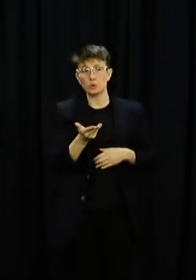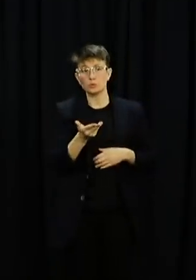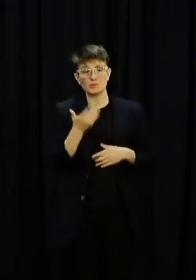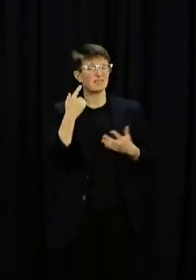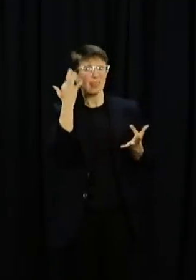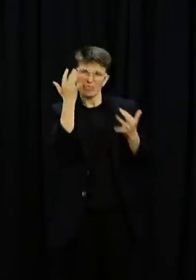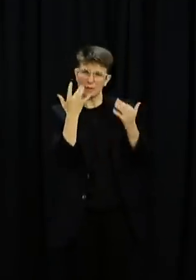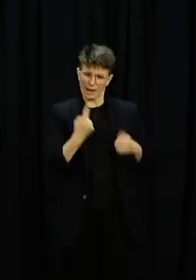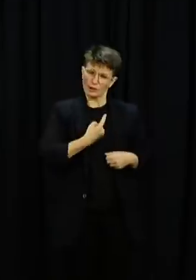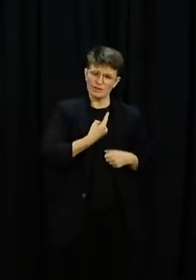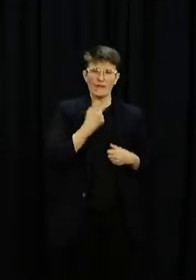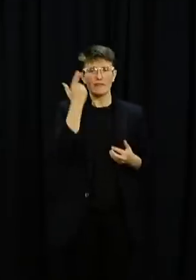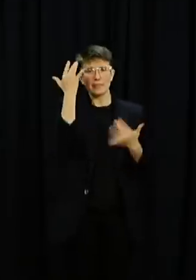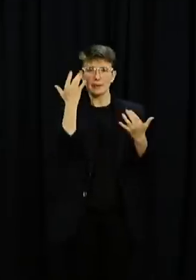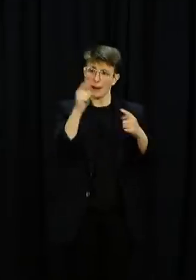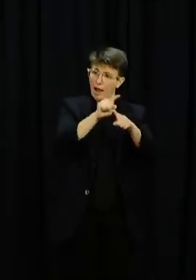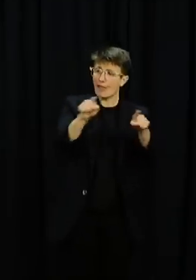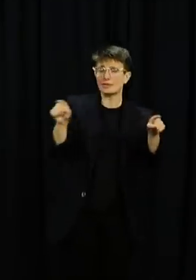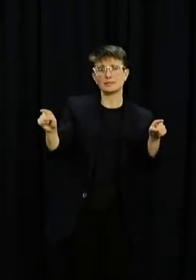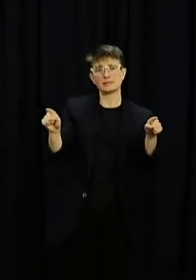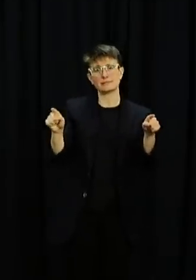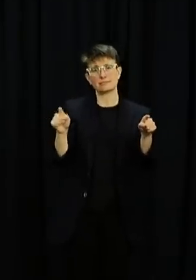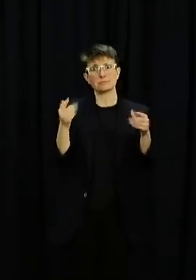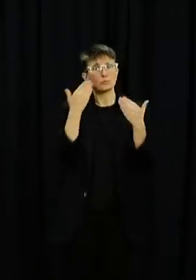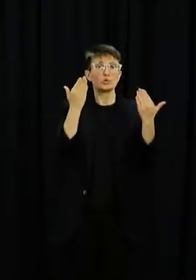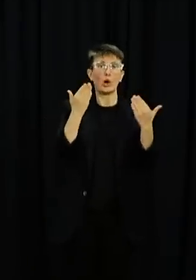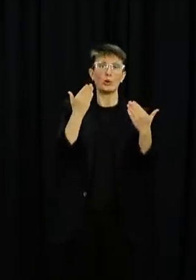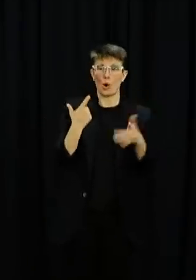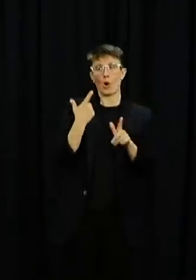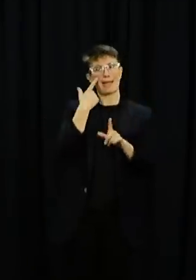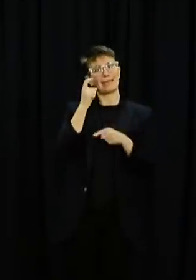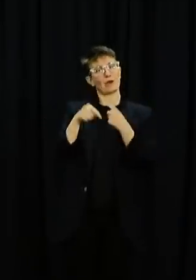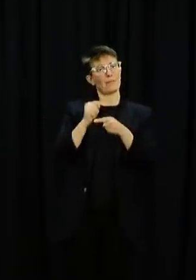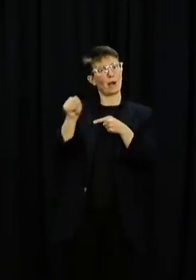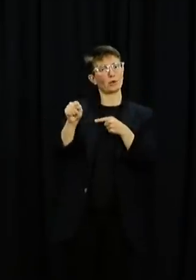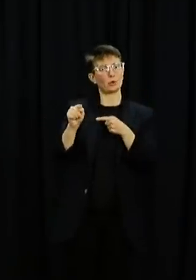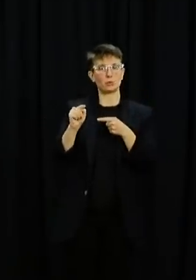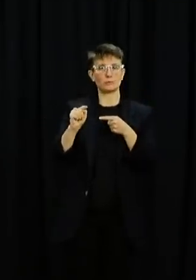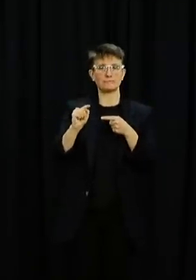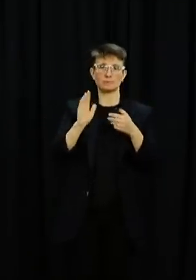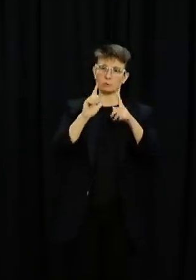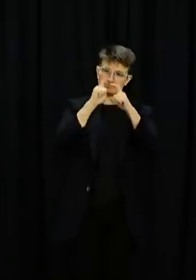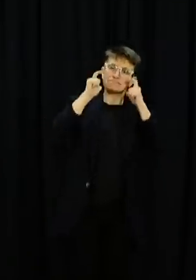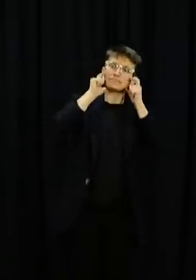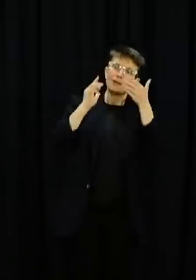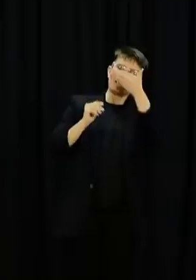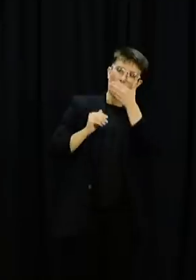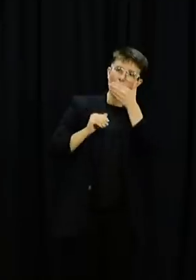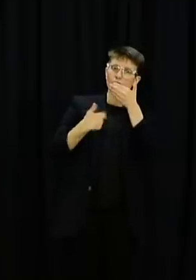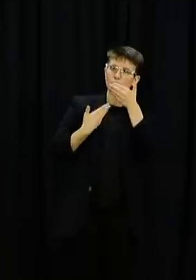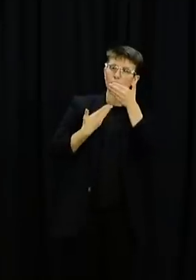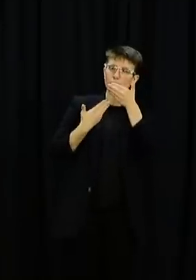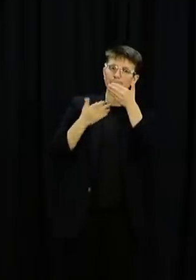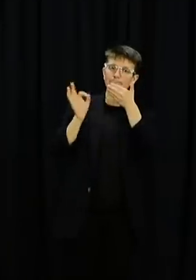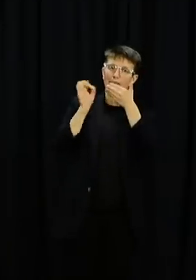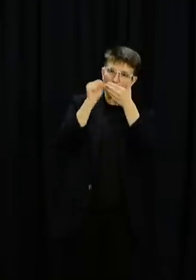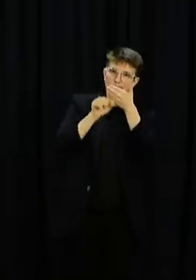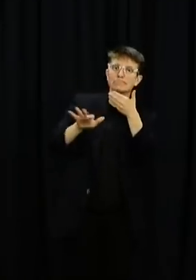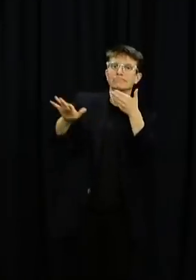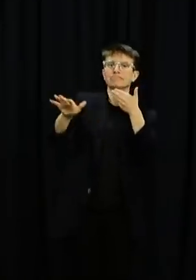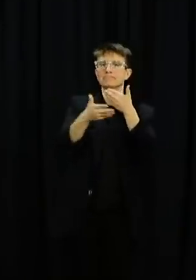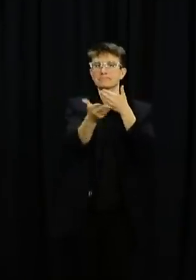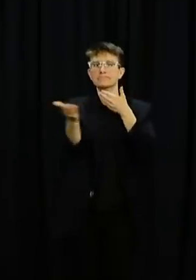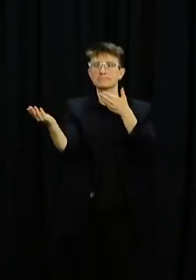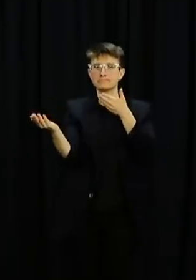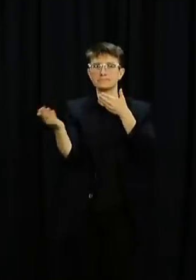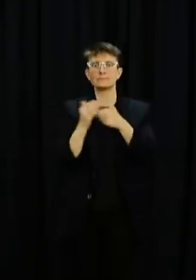of others. You know, I think it's just a statement that you care about your community, that you're going out and you're wearing a face mask to look after other people. And if both people who